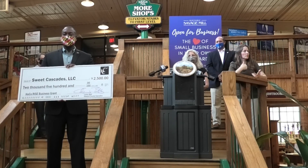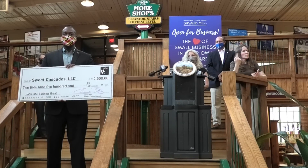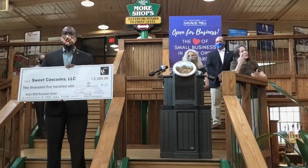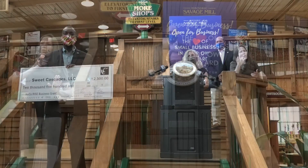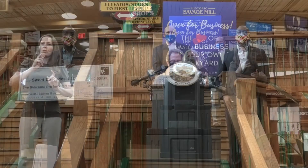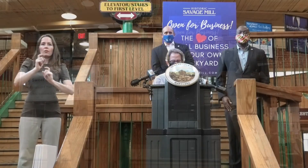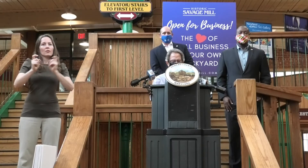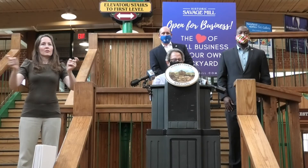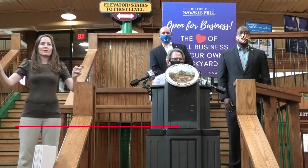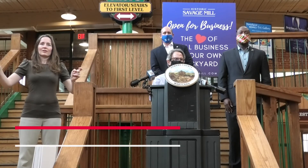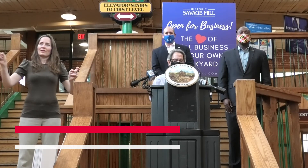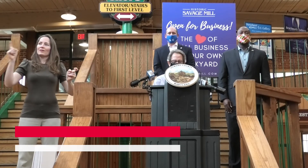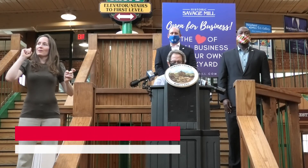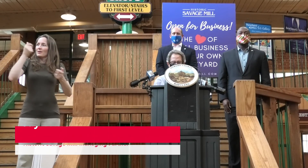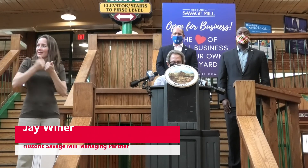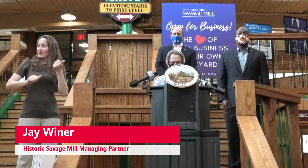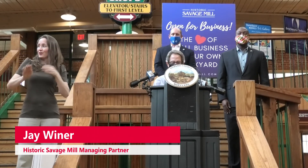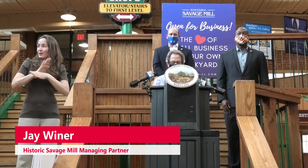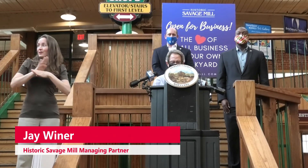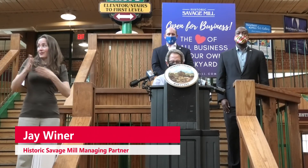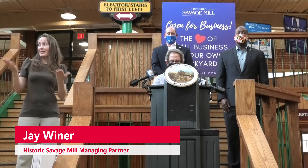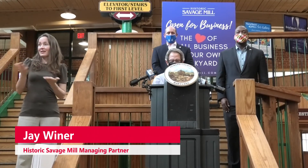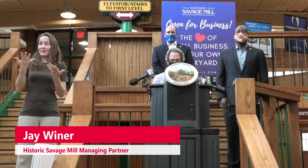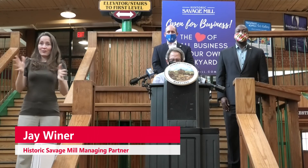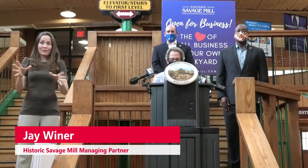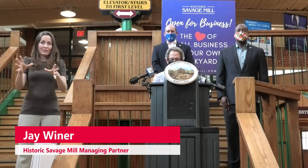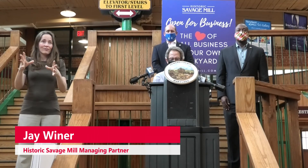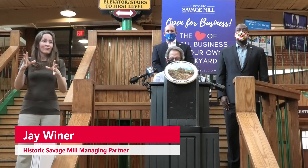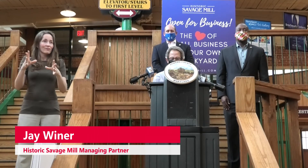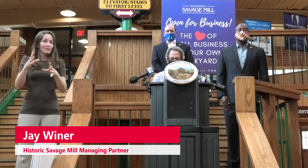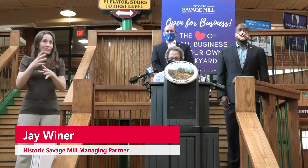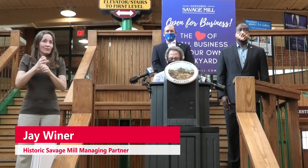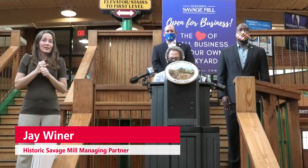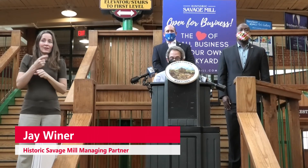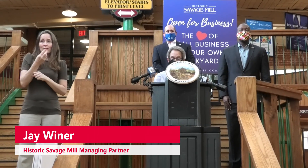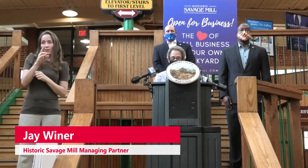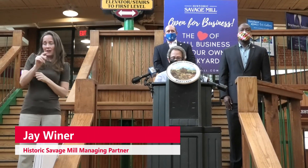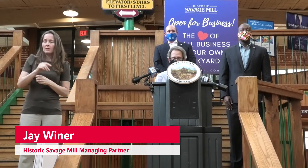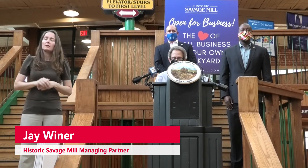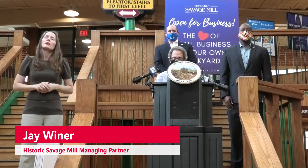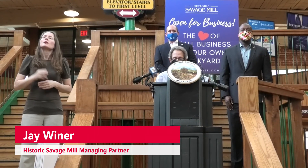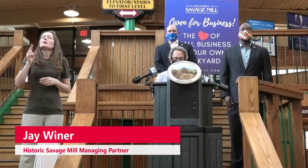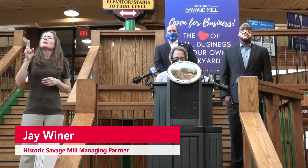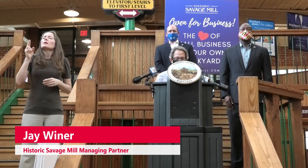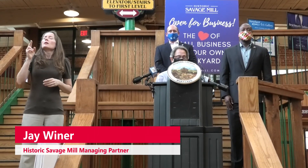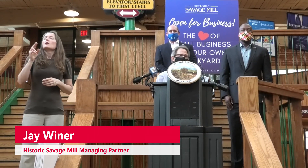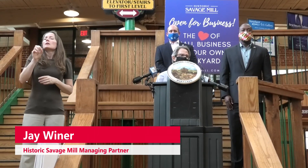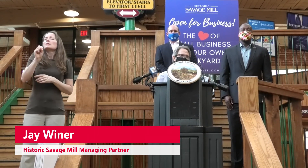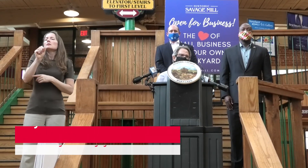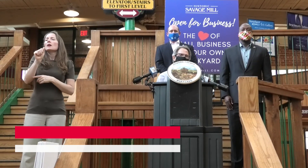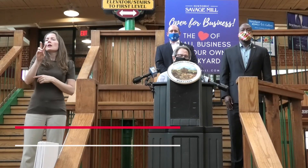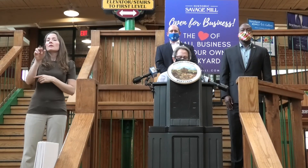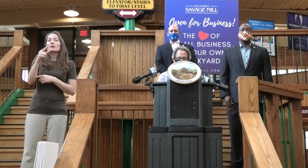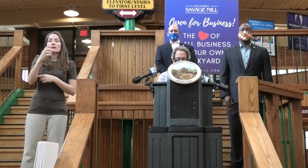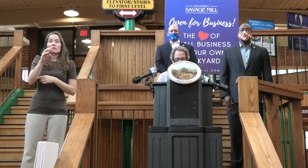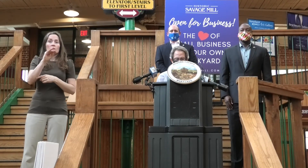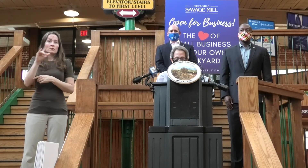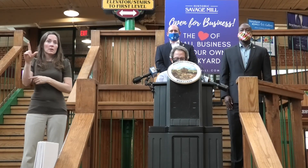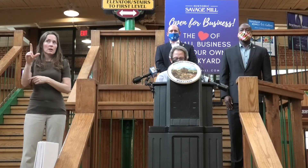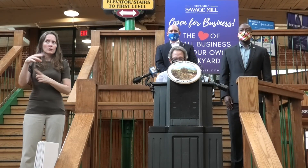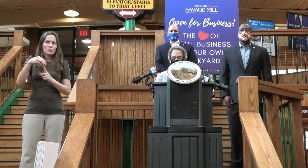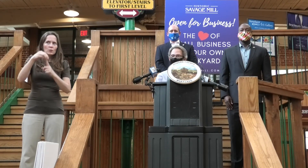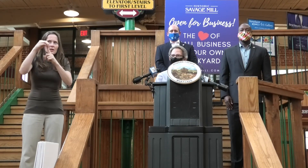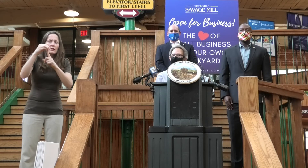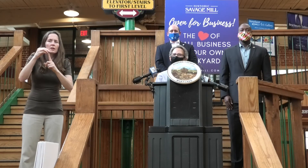thank you so much. Savage Mill is a historic property of national significance and a unique destination for